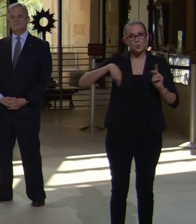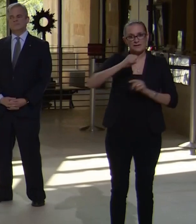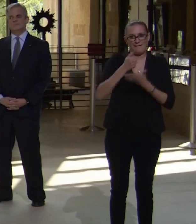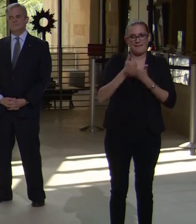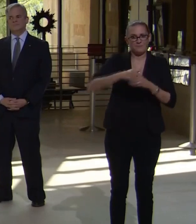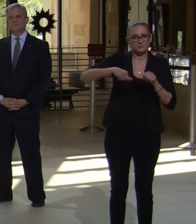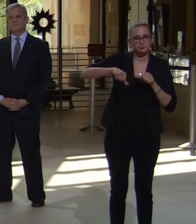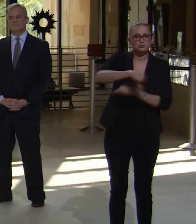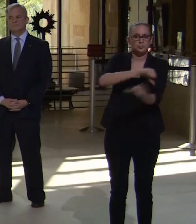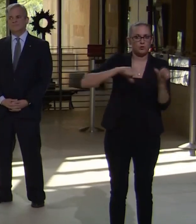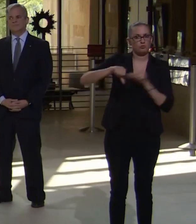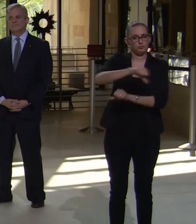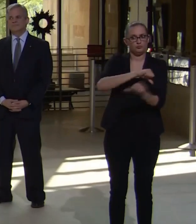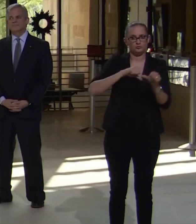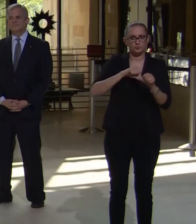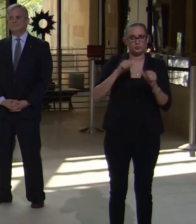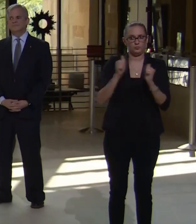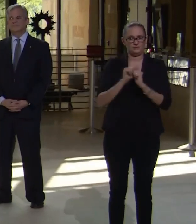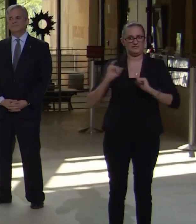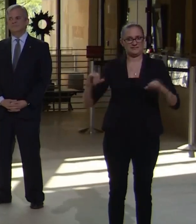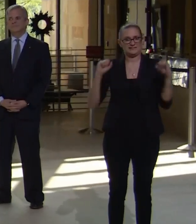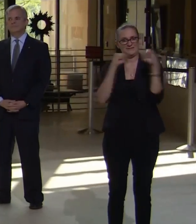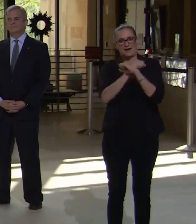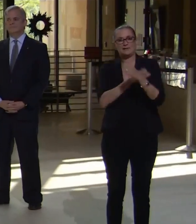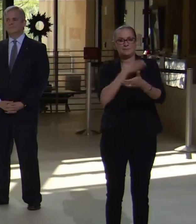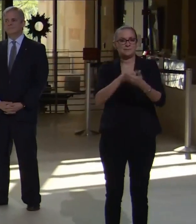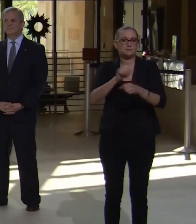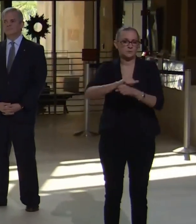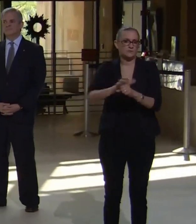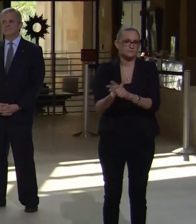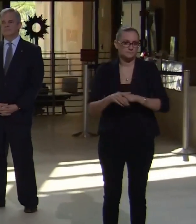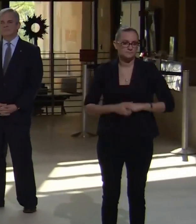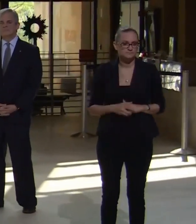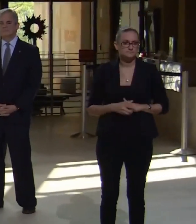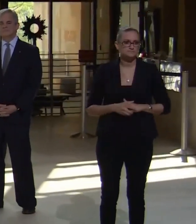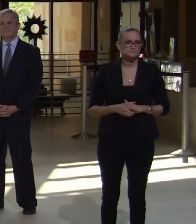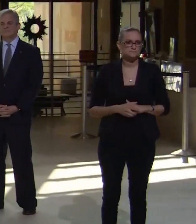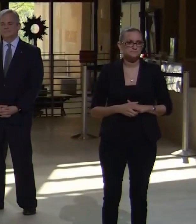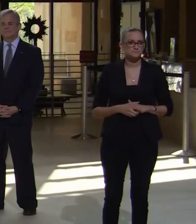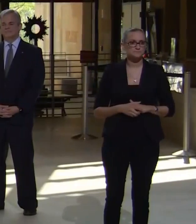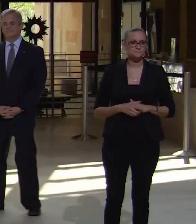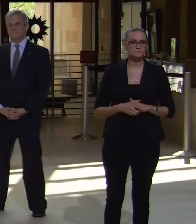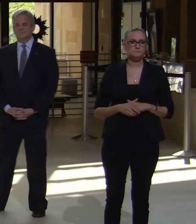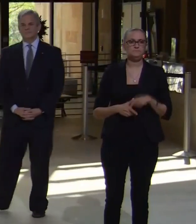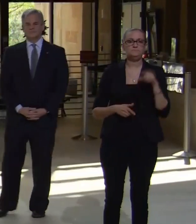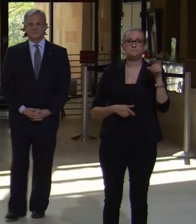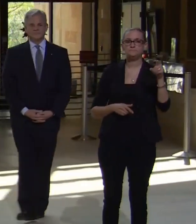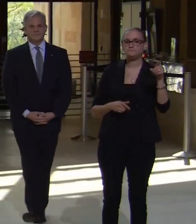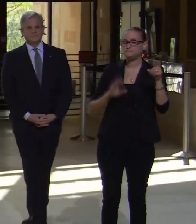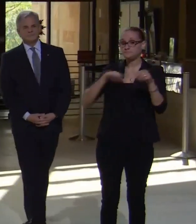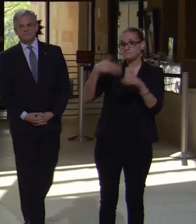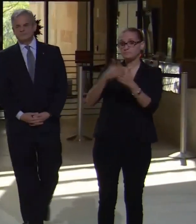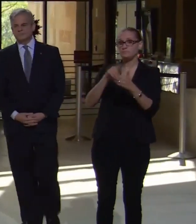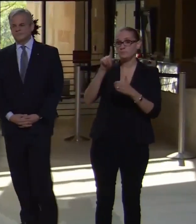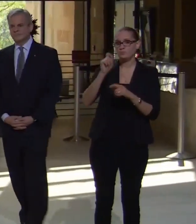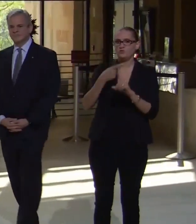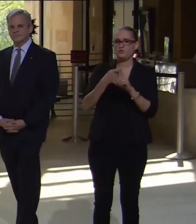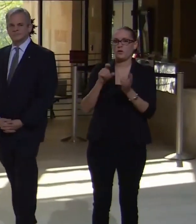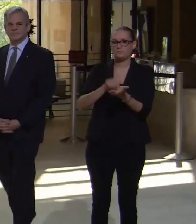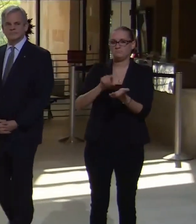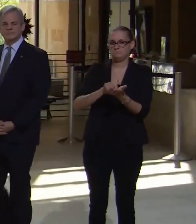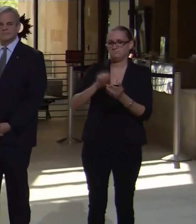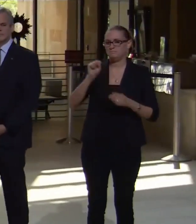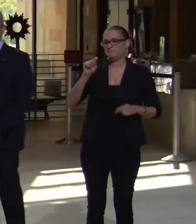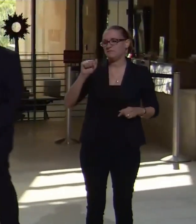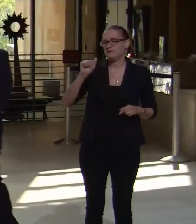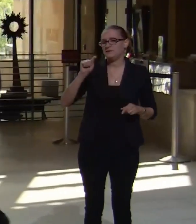other in this fight against COVID-19. So the next questions are from the Statesman